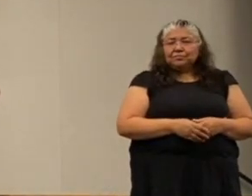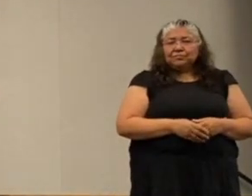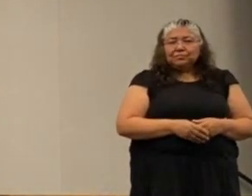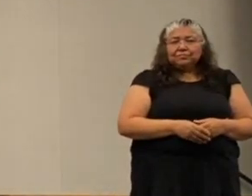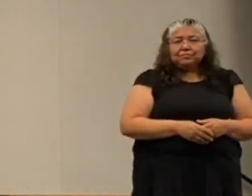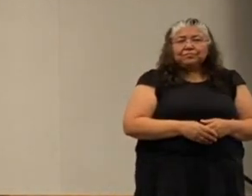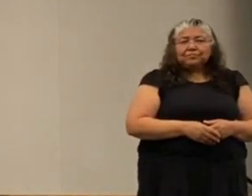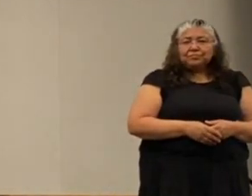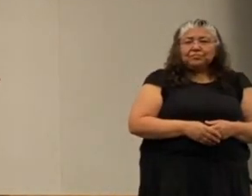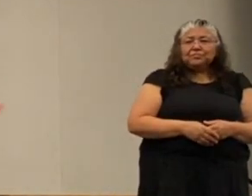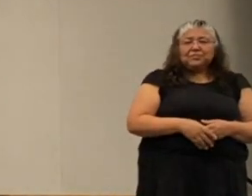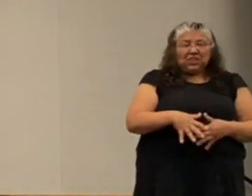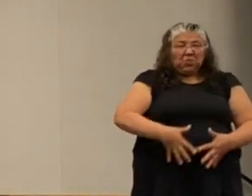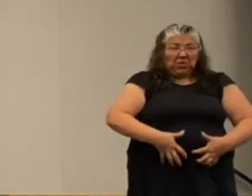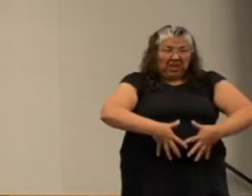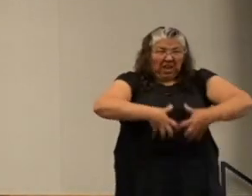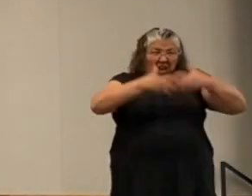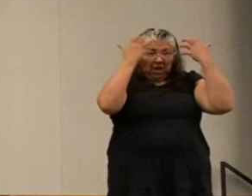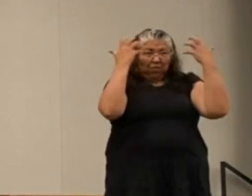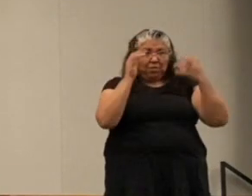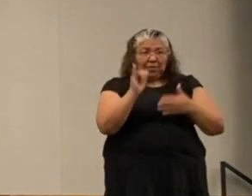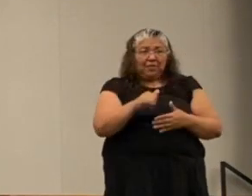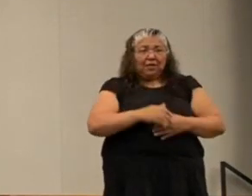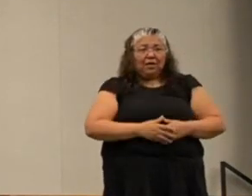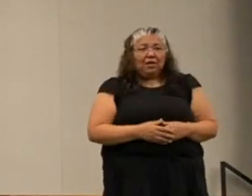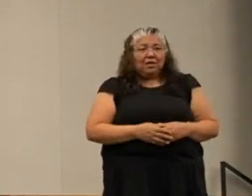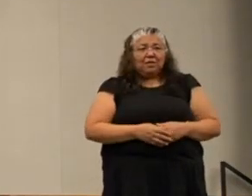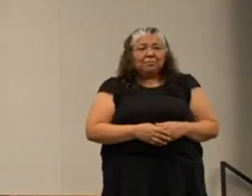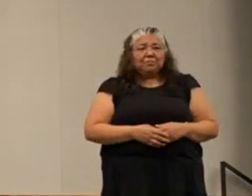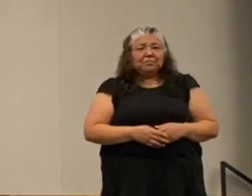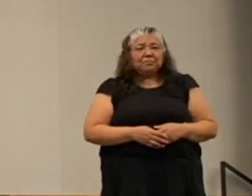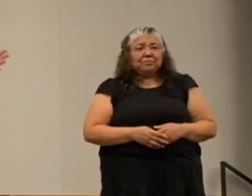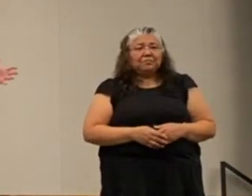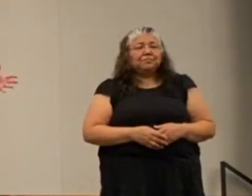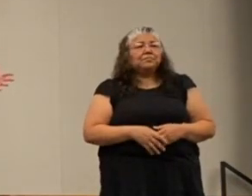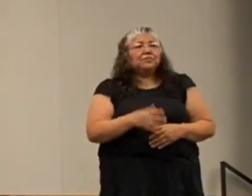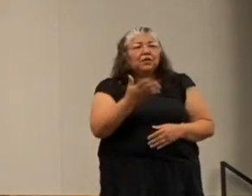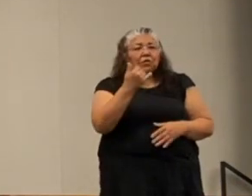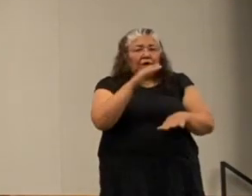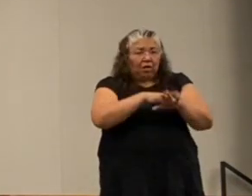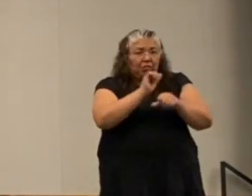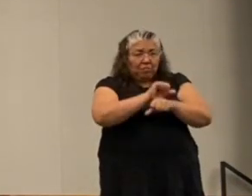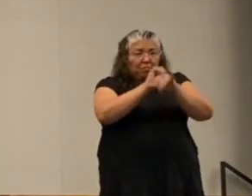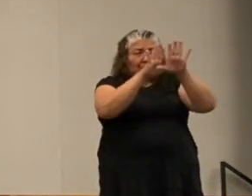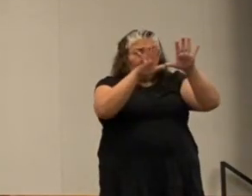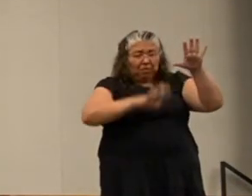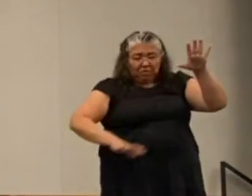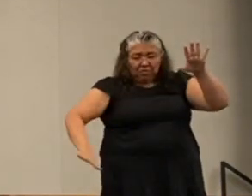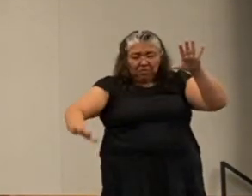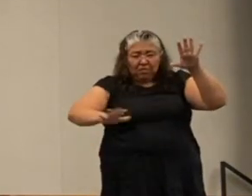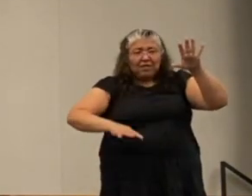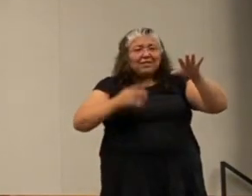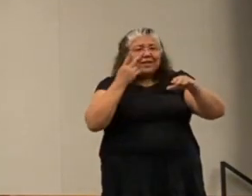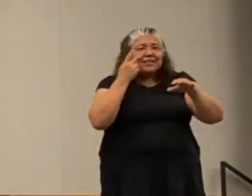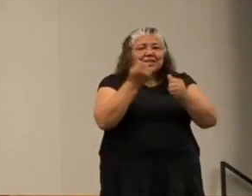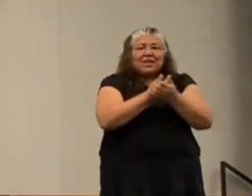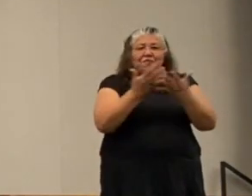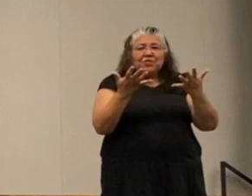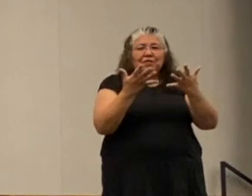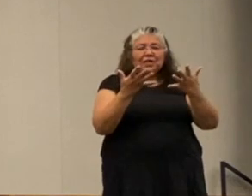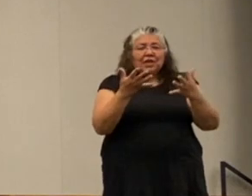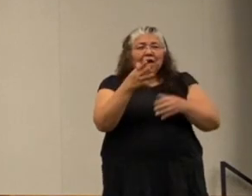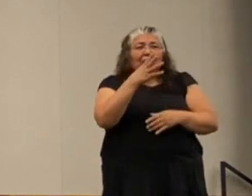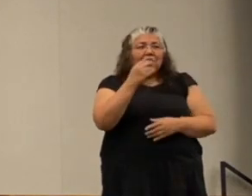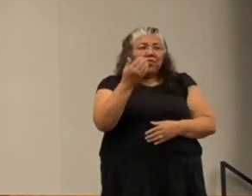Good, I'm glad you asked. He was angry about it. Right? Here they are at the bottom of the mountain. They see everything. They